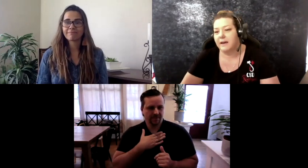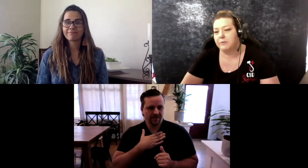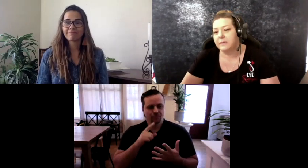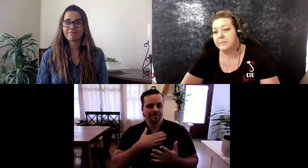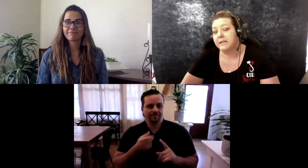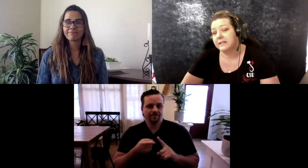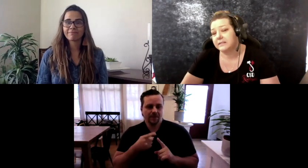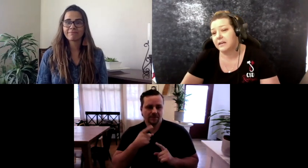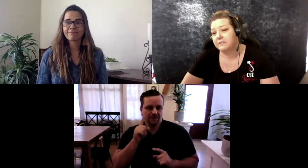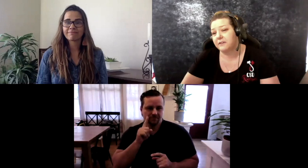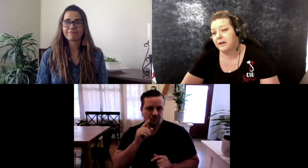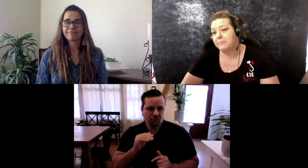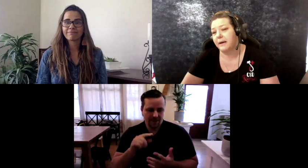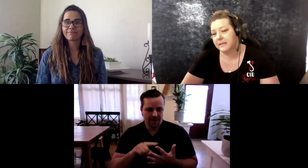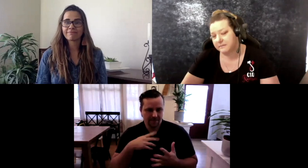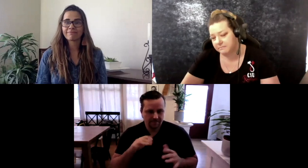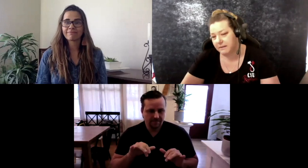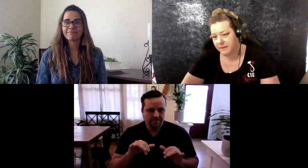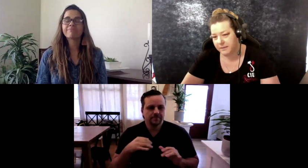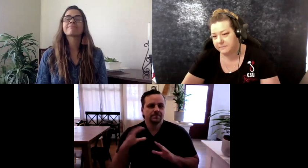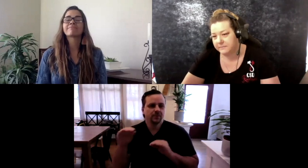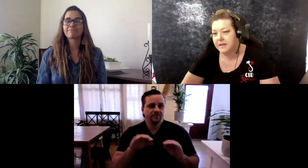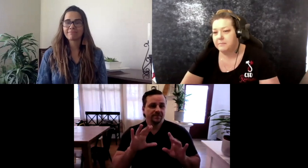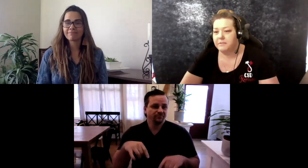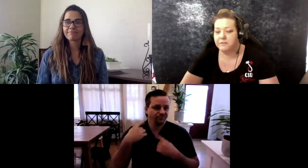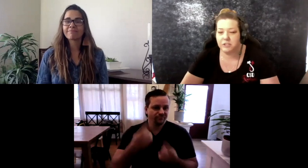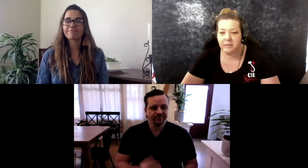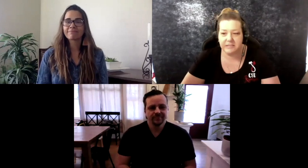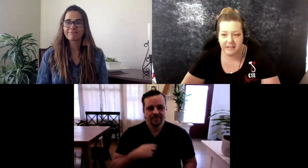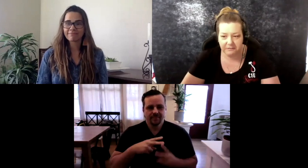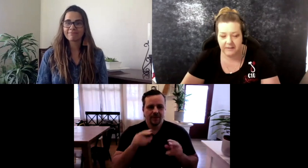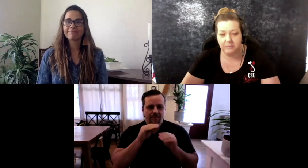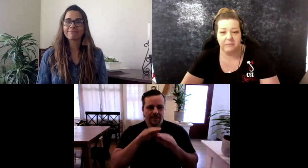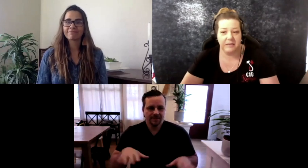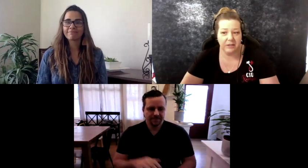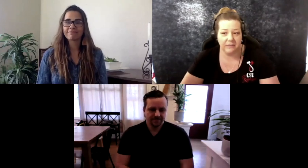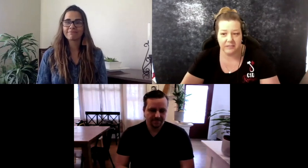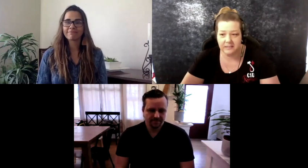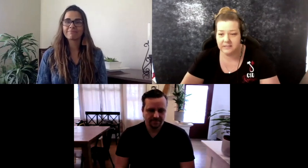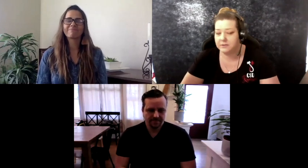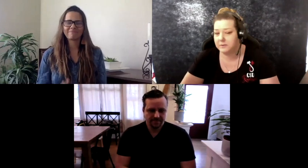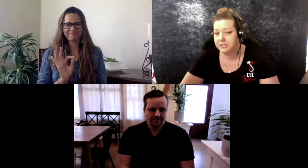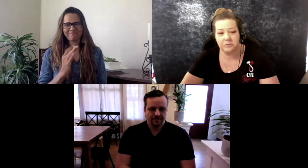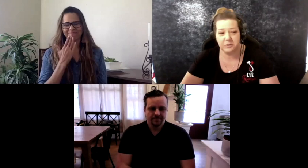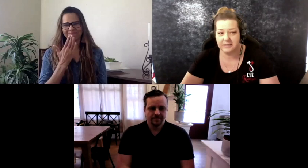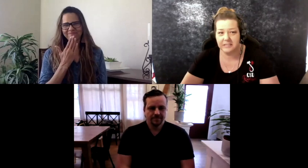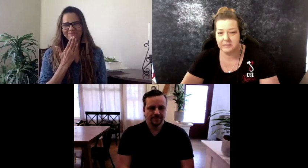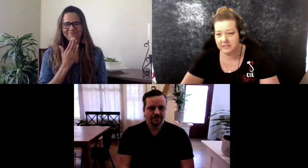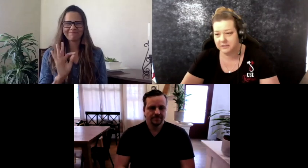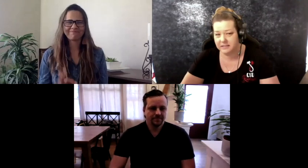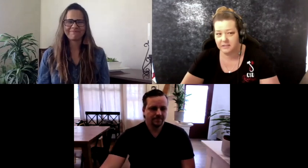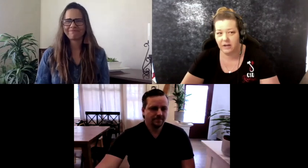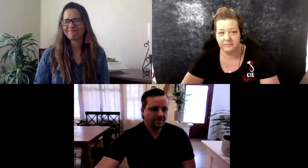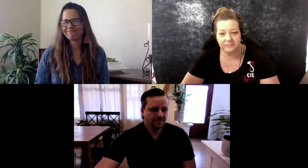and that would be because of my family. The first child was deaf, and then we've been here ever since, so it's been a huge blessing to be here